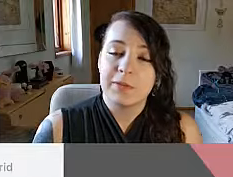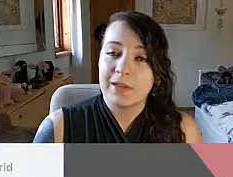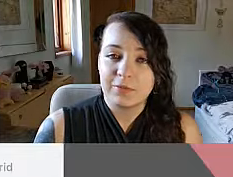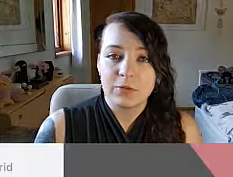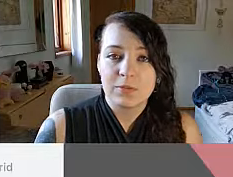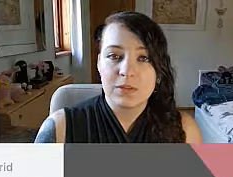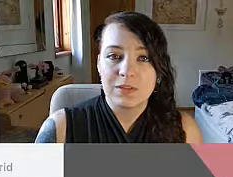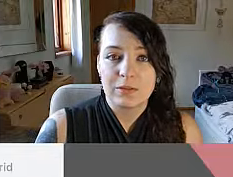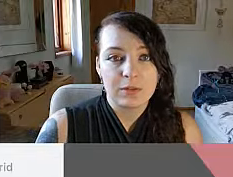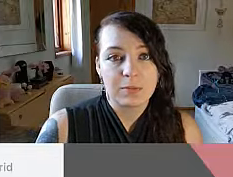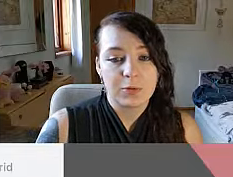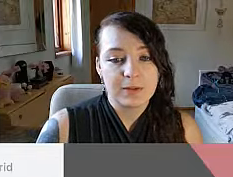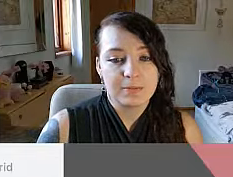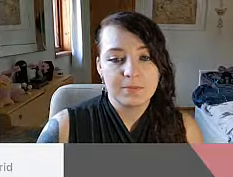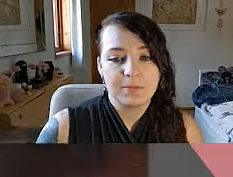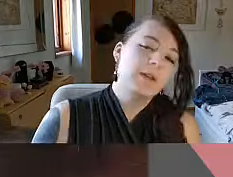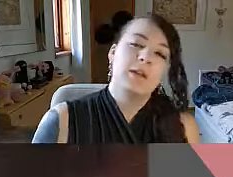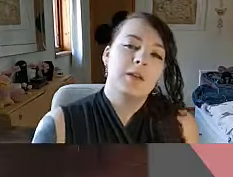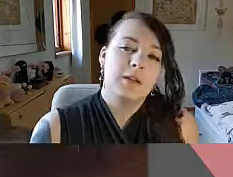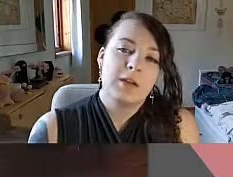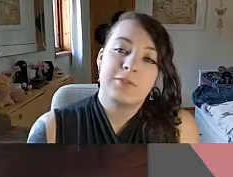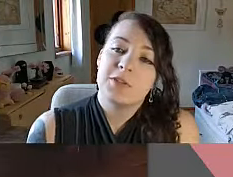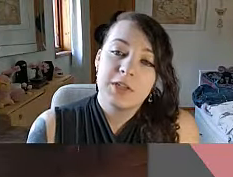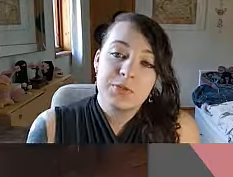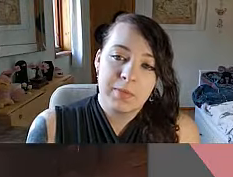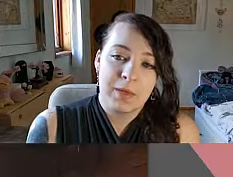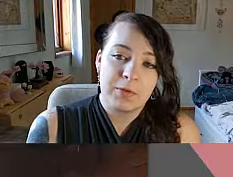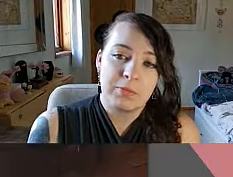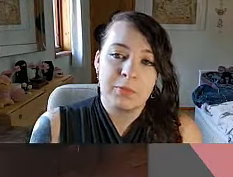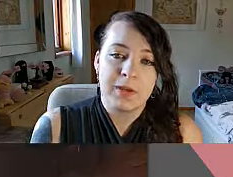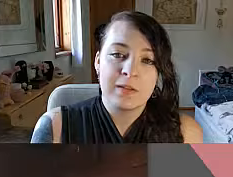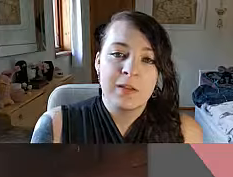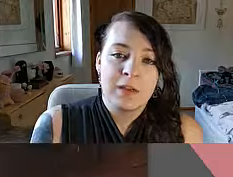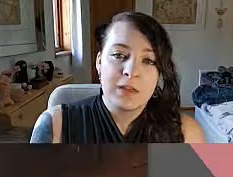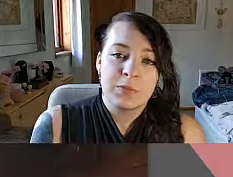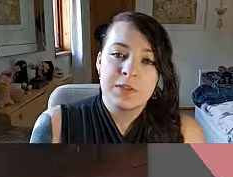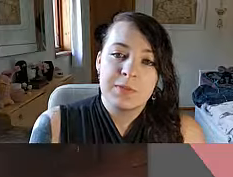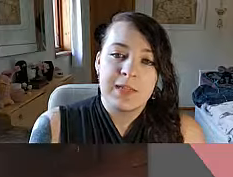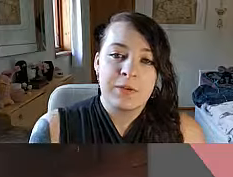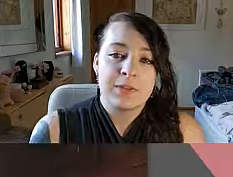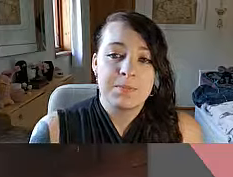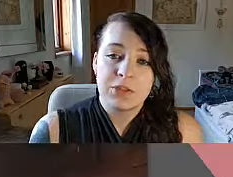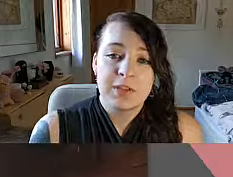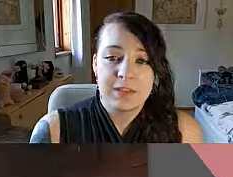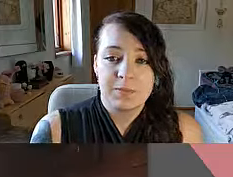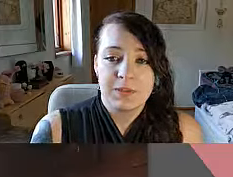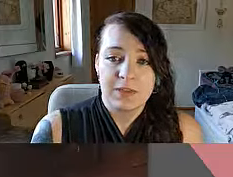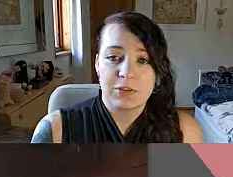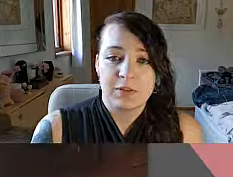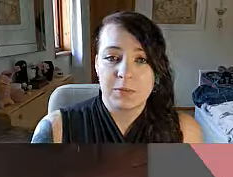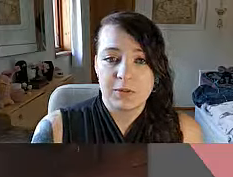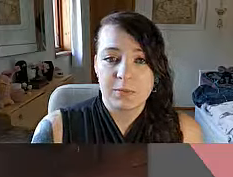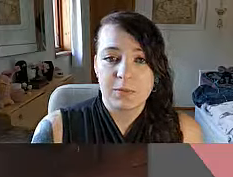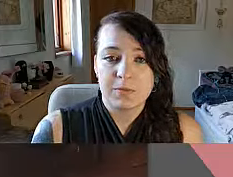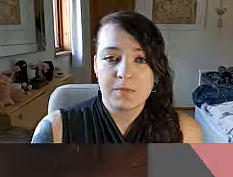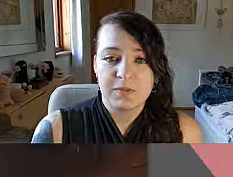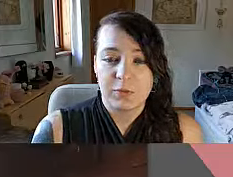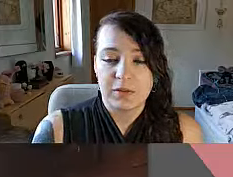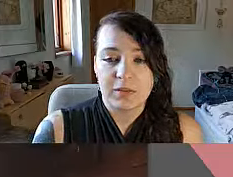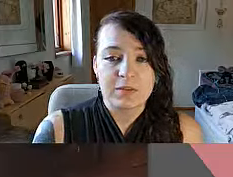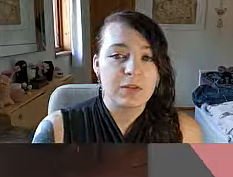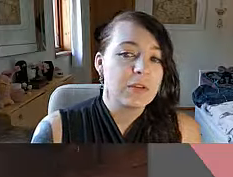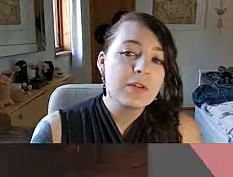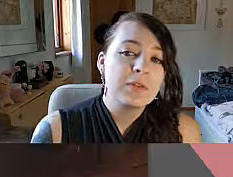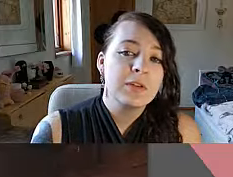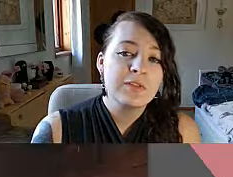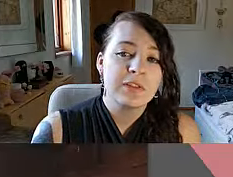all platforms, including mobile. And for touch remapping on mobile, you want to allow as much customization as possible for where